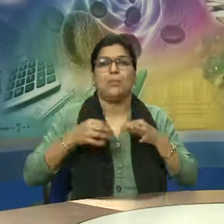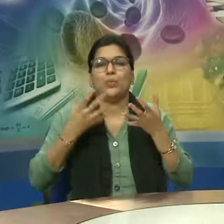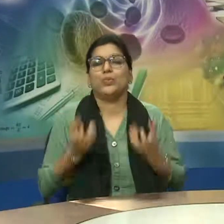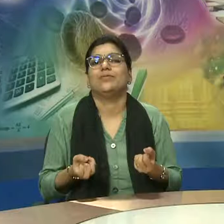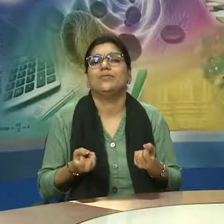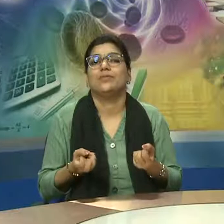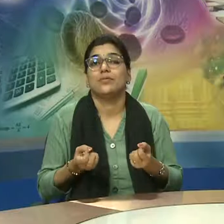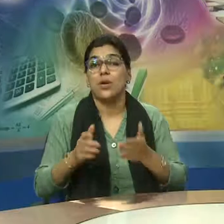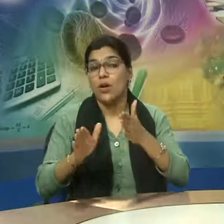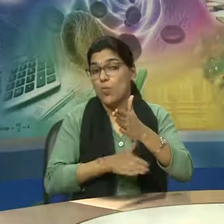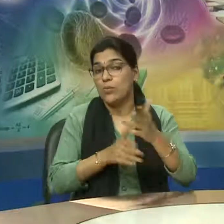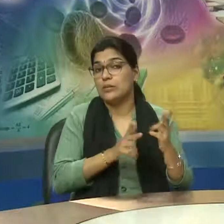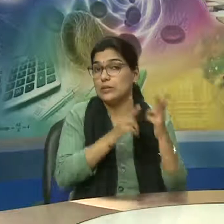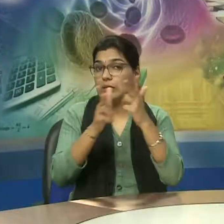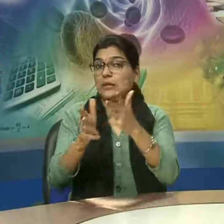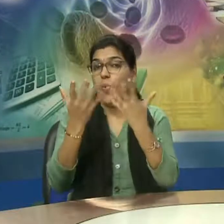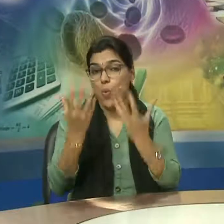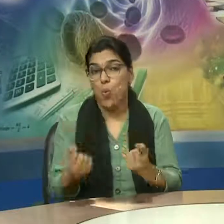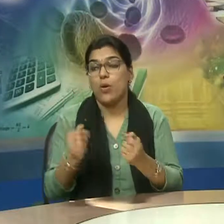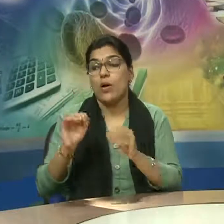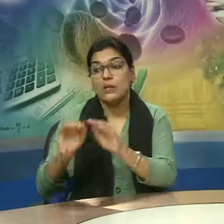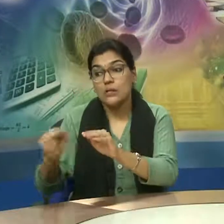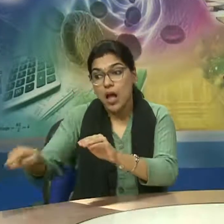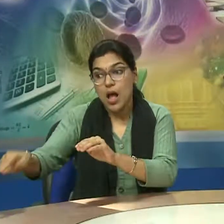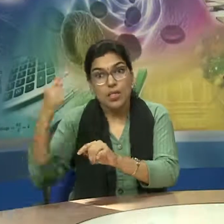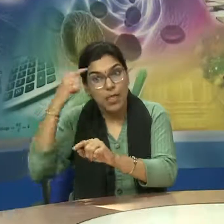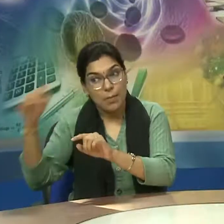innocent as he was when